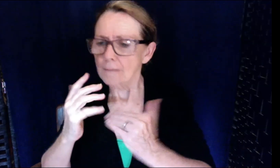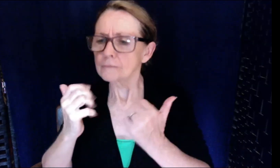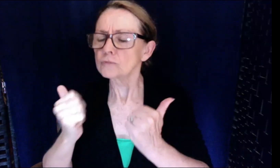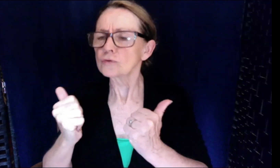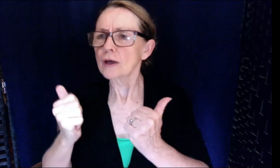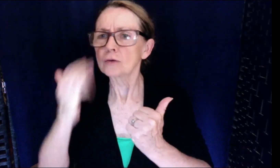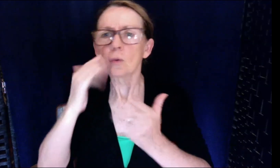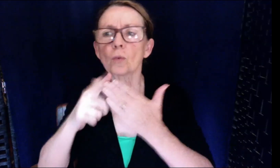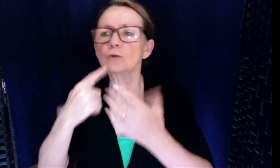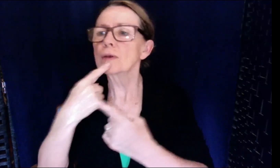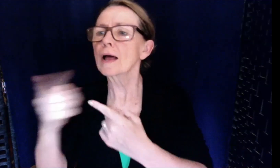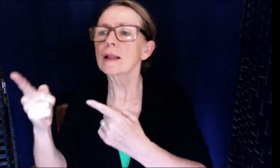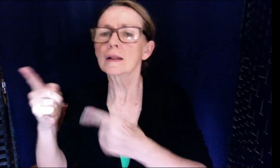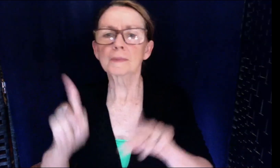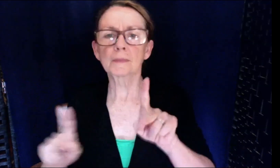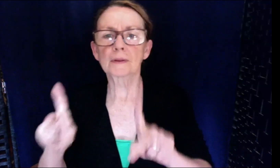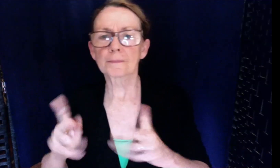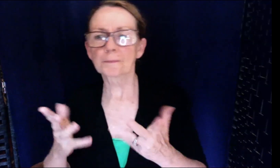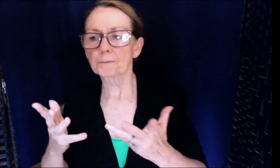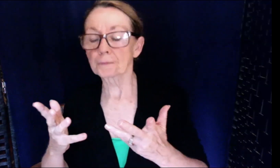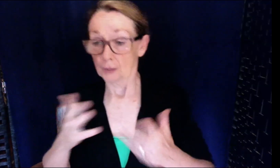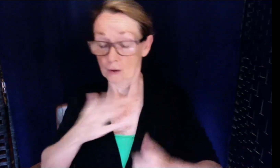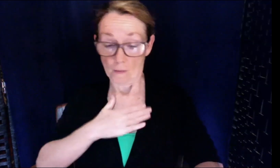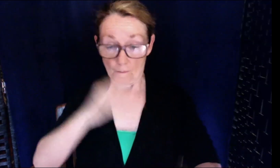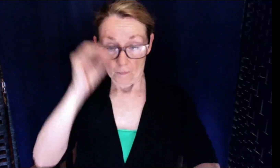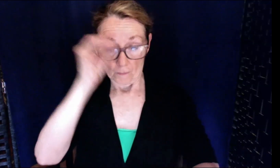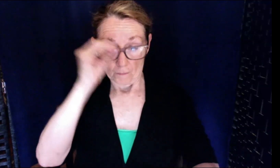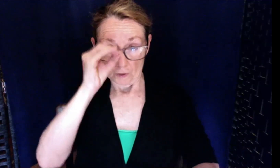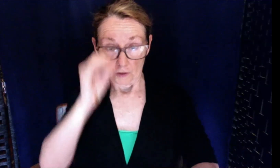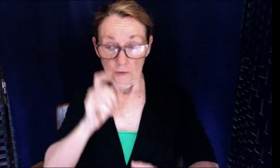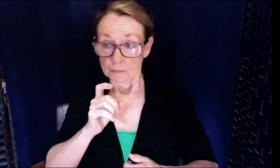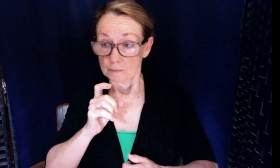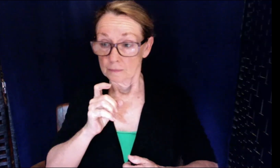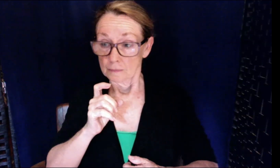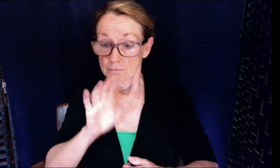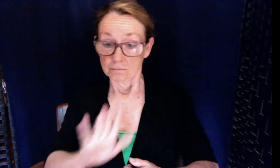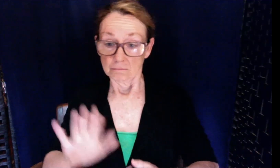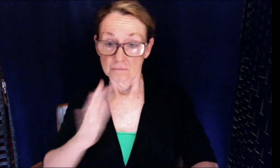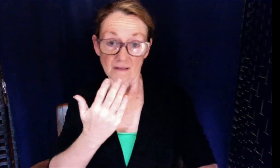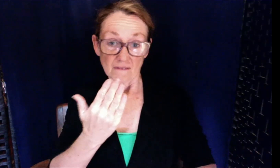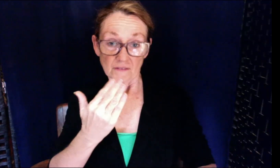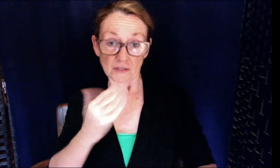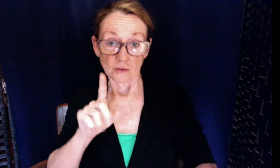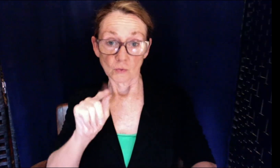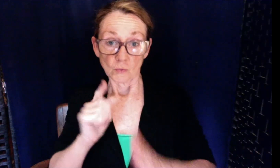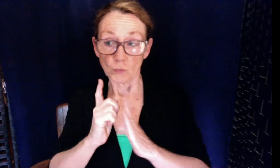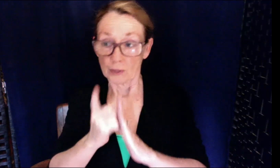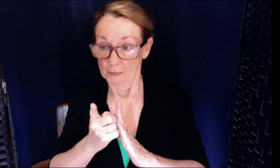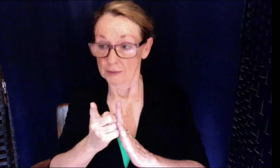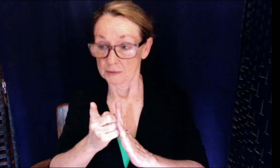people. My opinion is it should be more, I think around 15, 20 minutes at most, I would think.